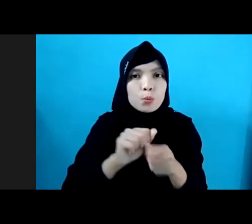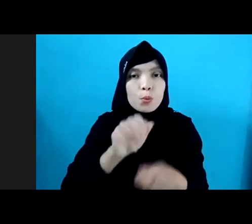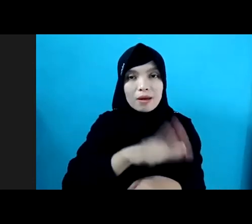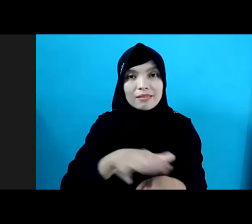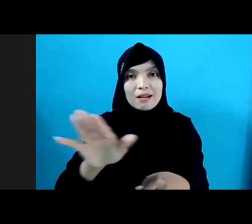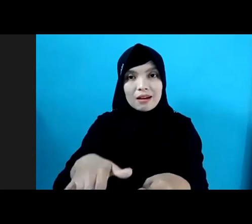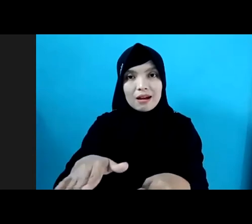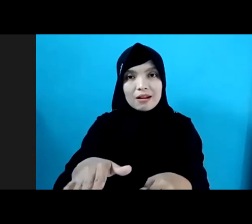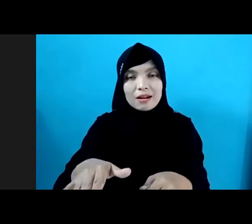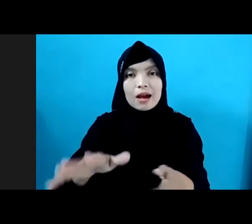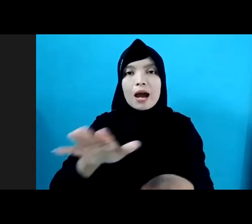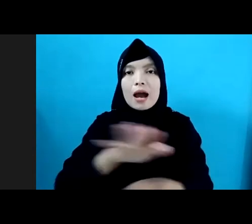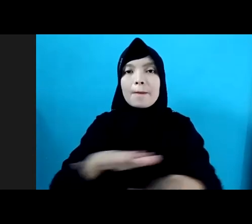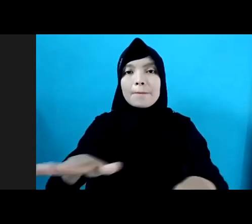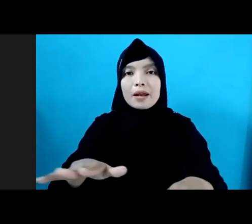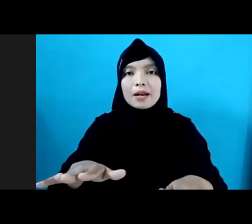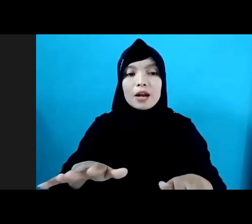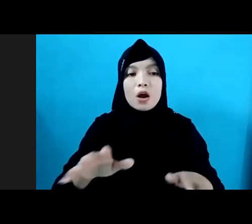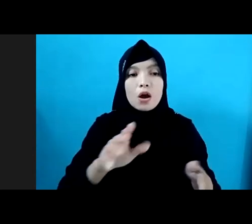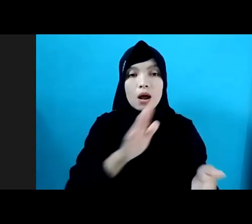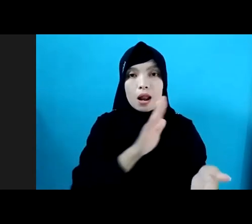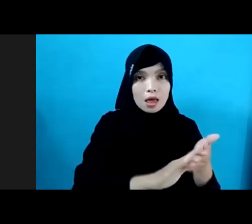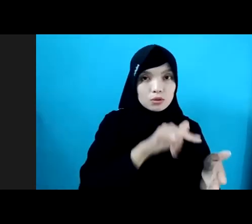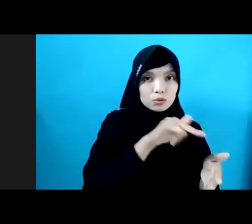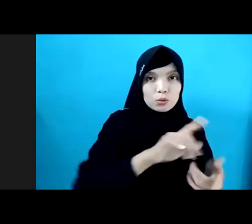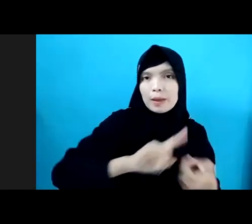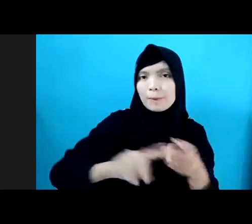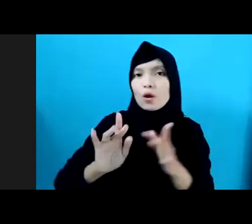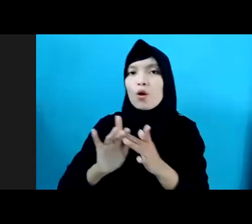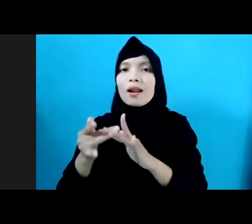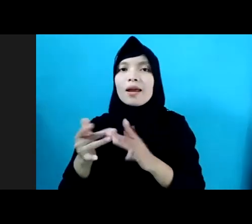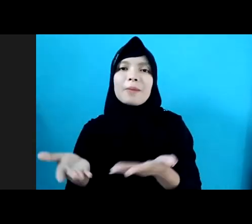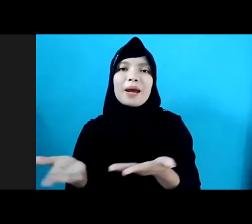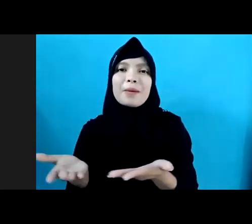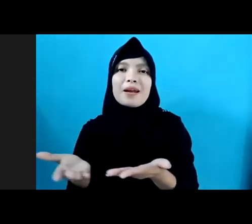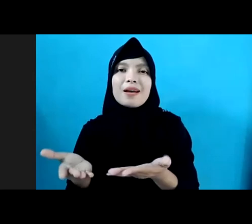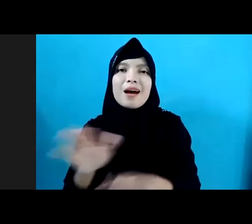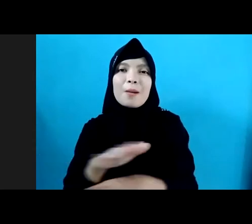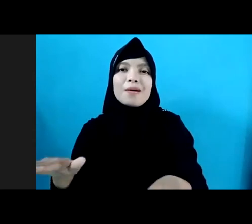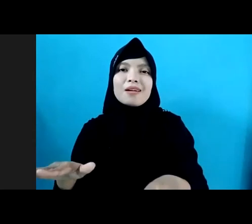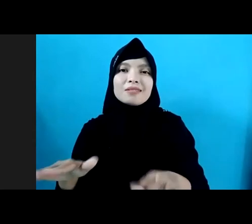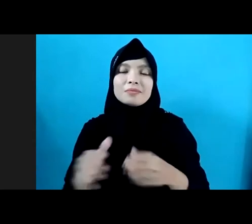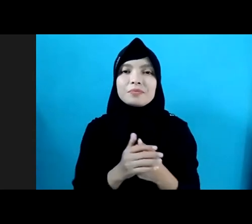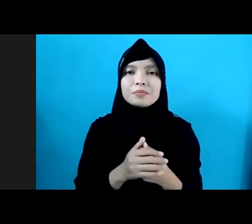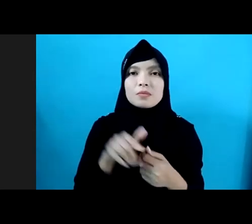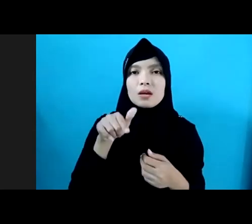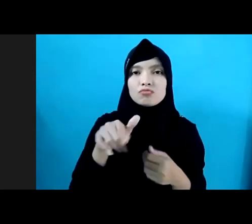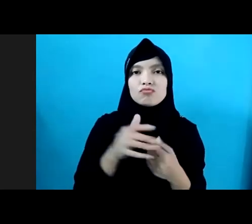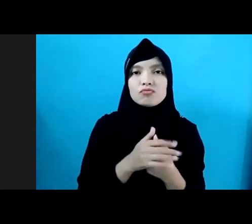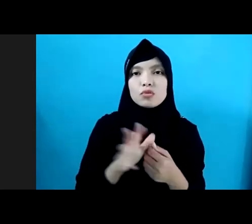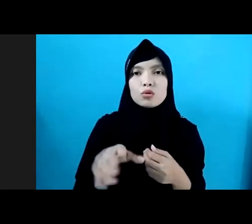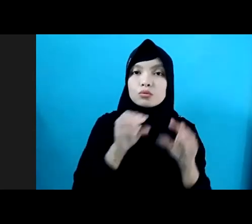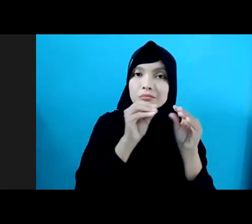Behaviors Teaching Children Language And Words And Strategies To Let